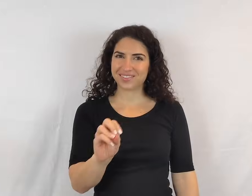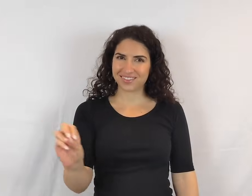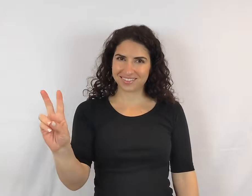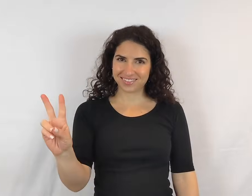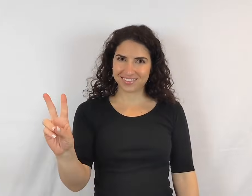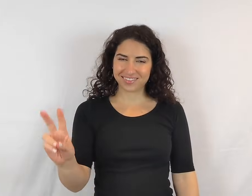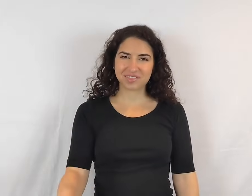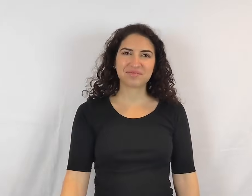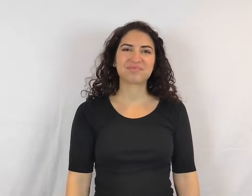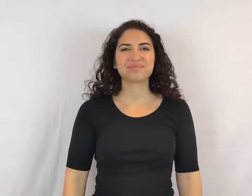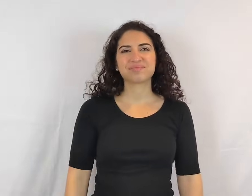2002.